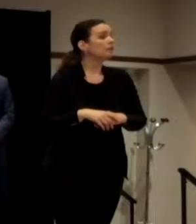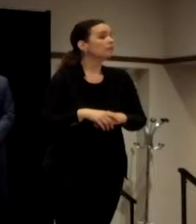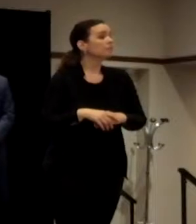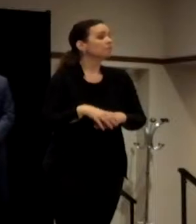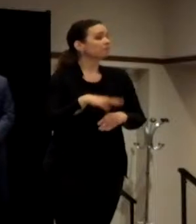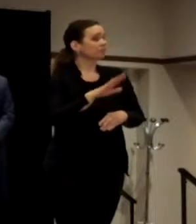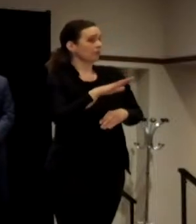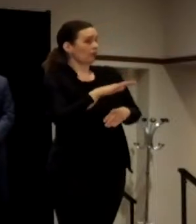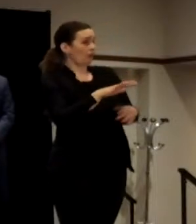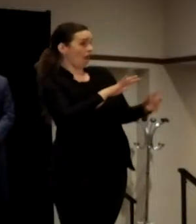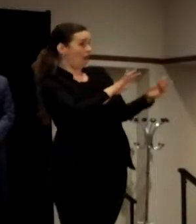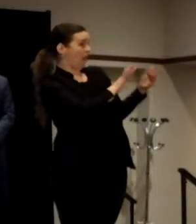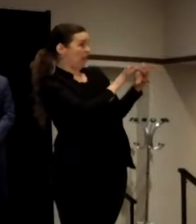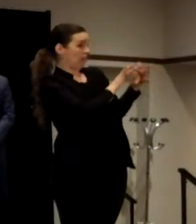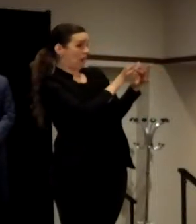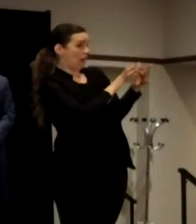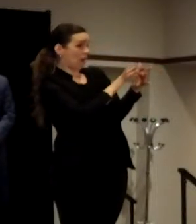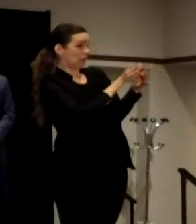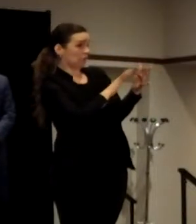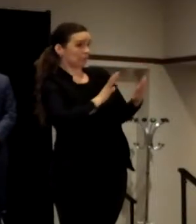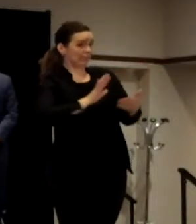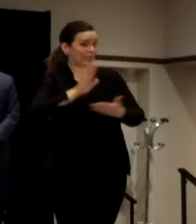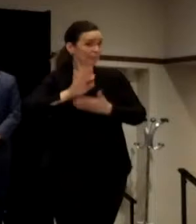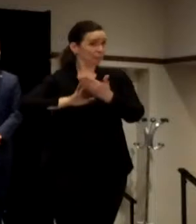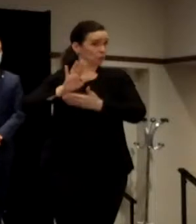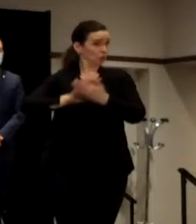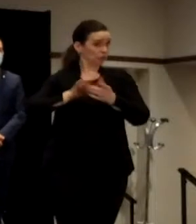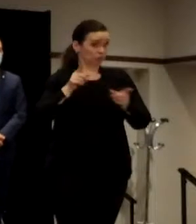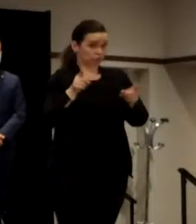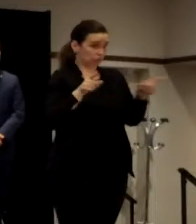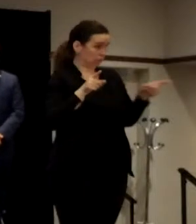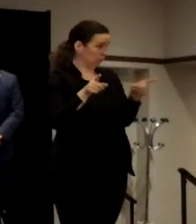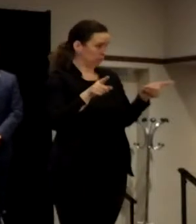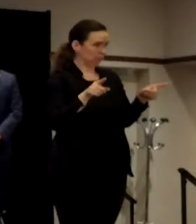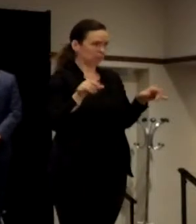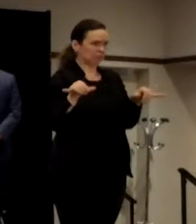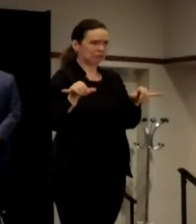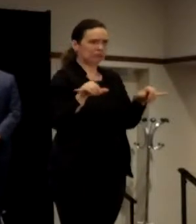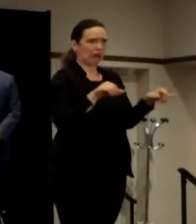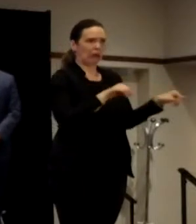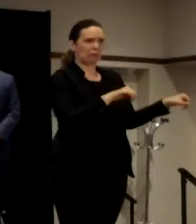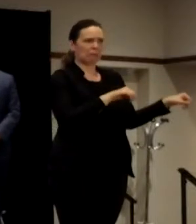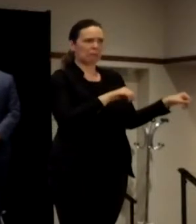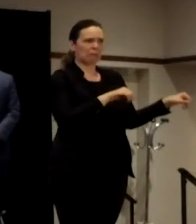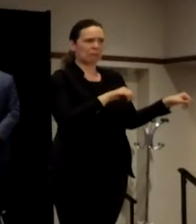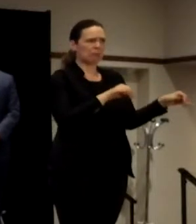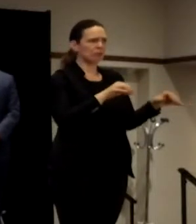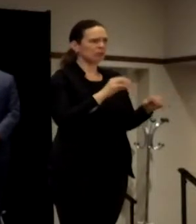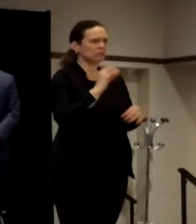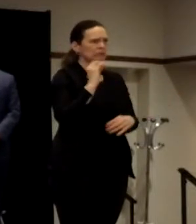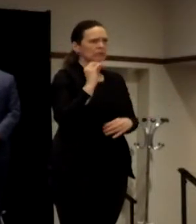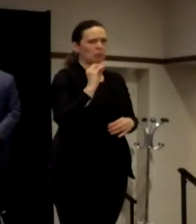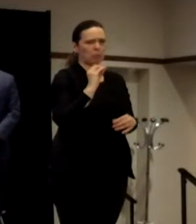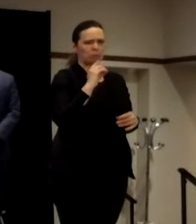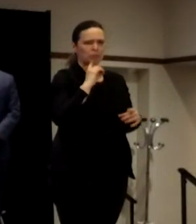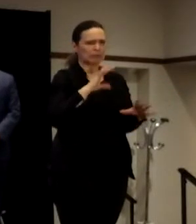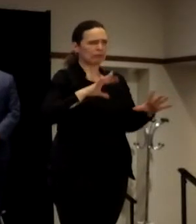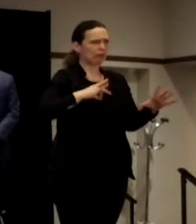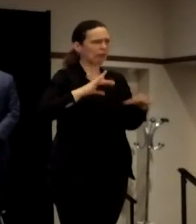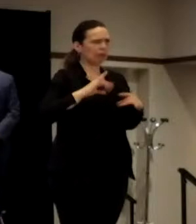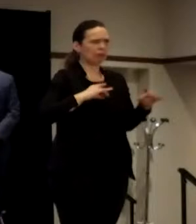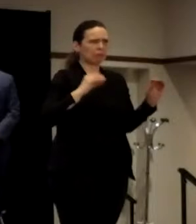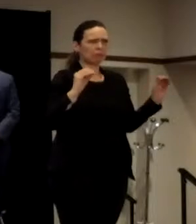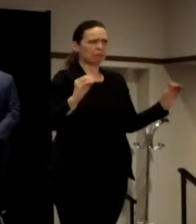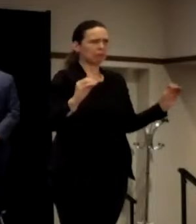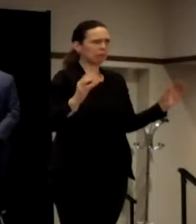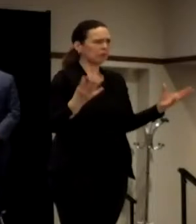difference. That tells you the story. Data tells you the whole fact essentially. And most